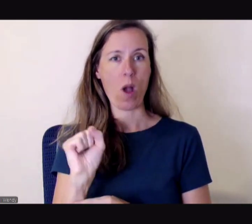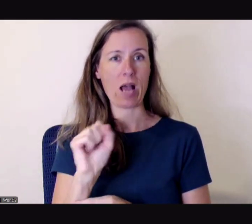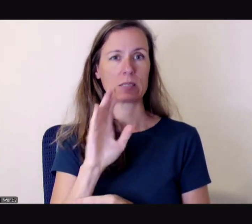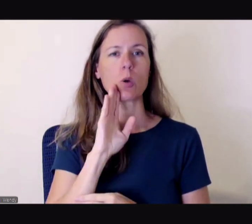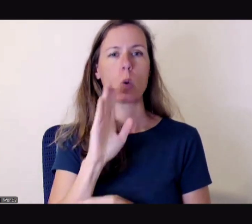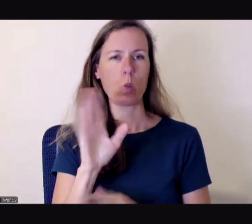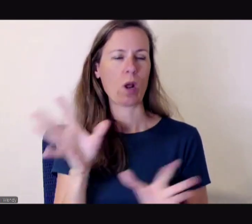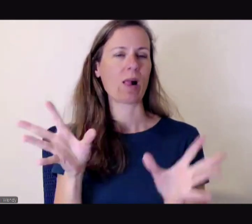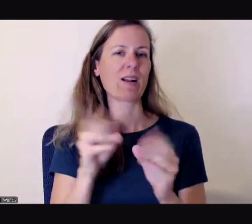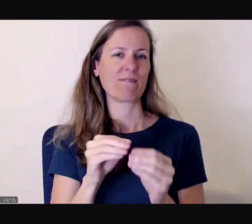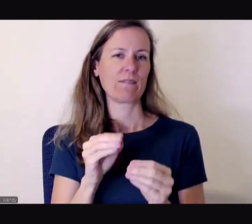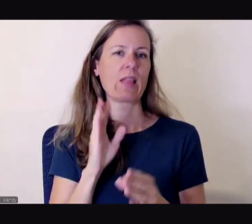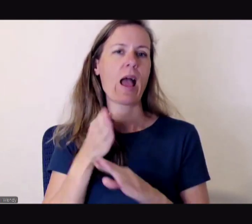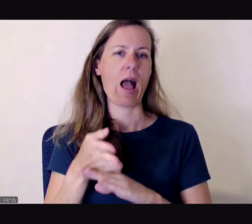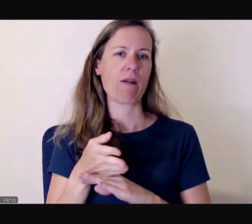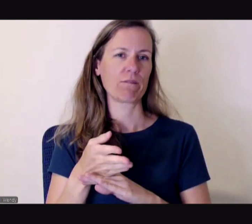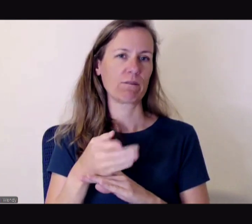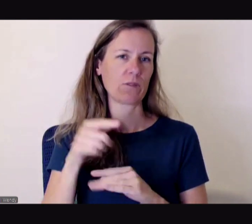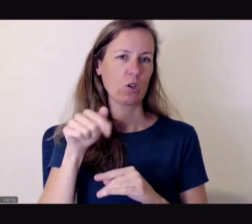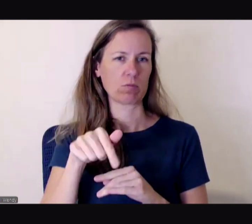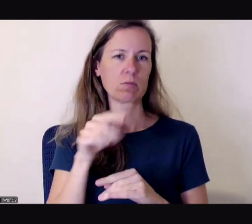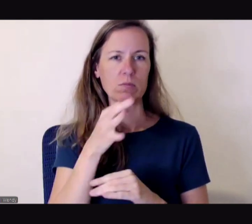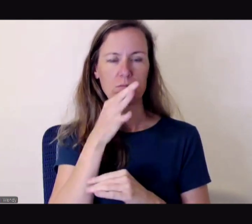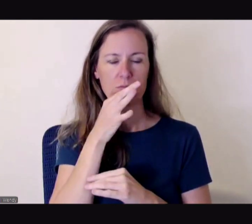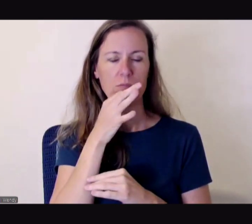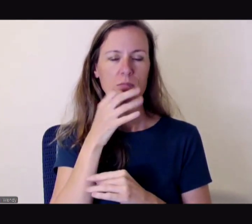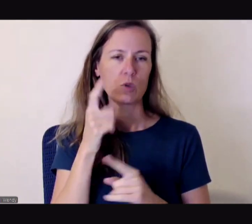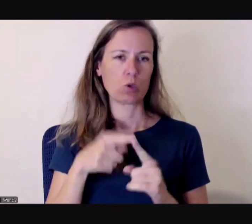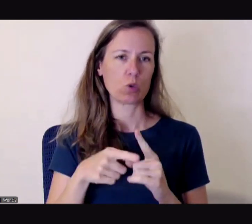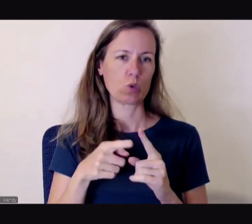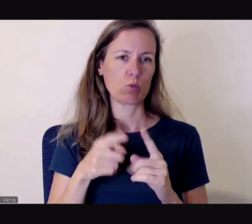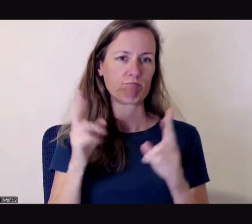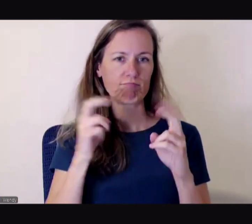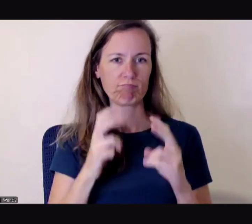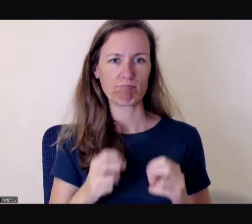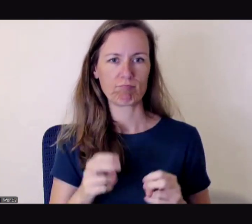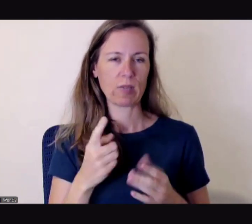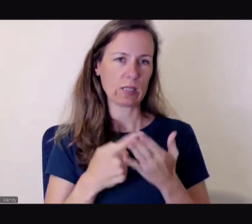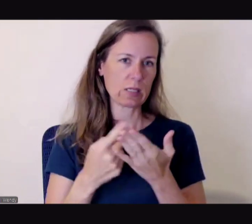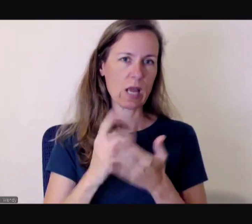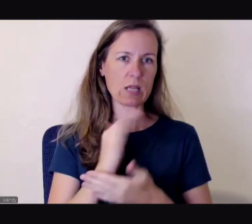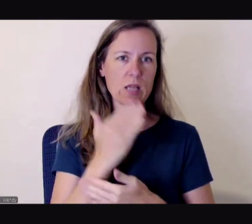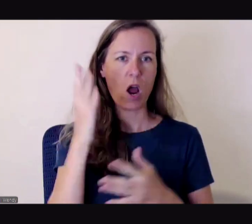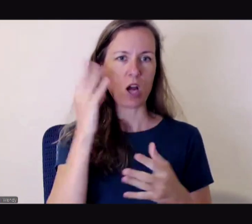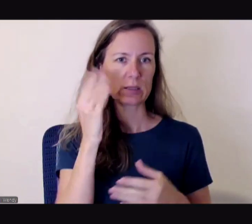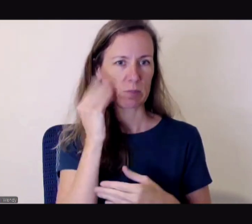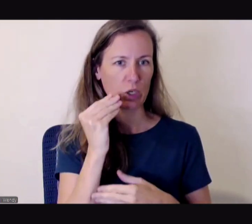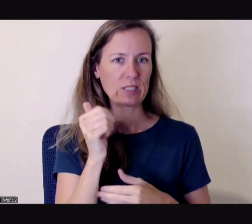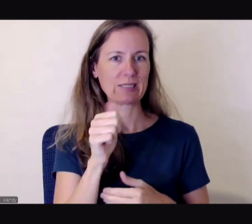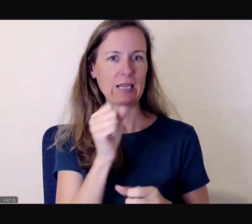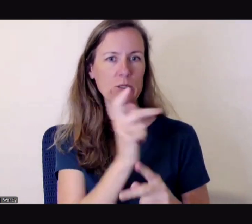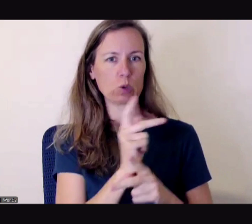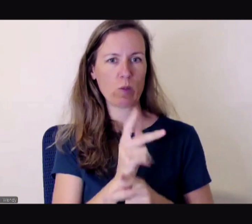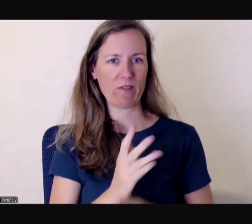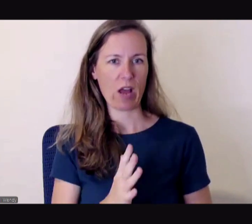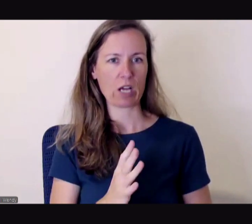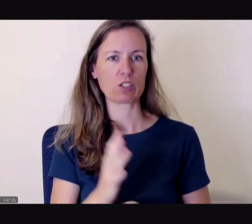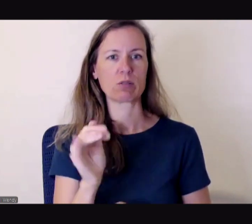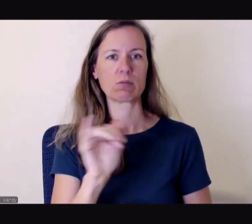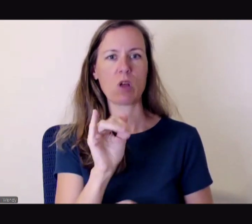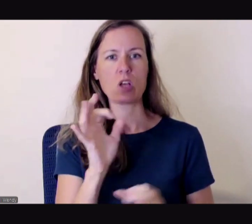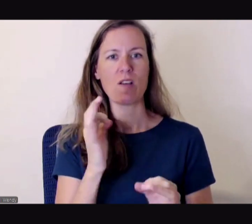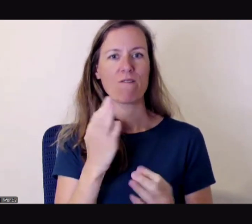our experiences of us, the supervisors, and the feedback received from town employees,